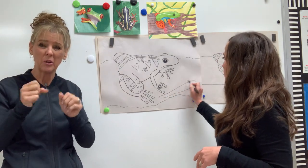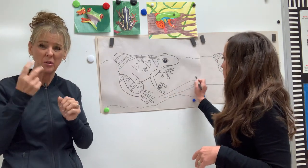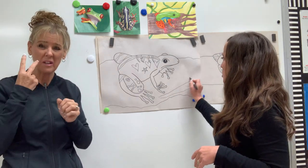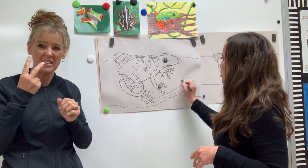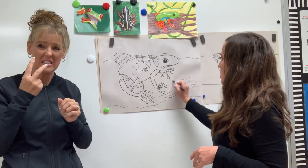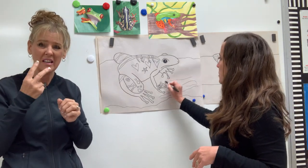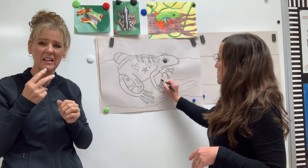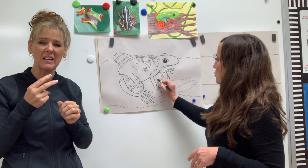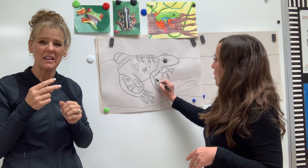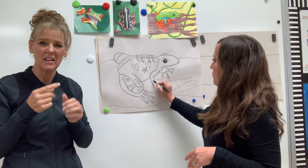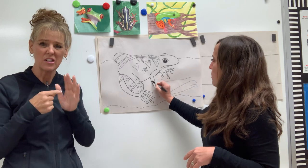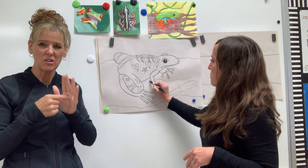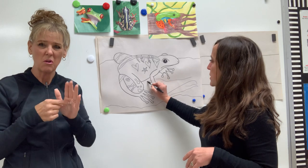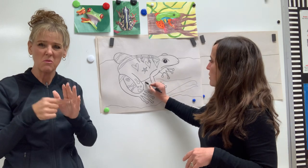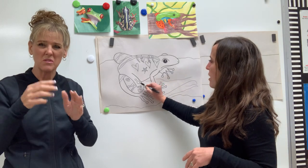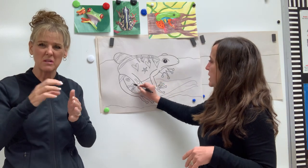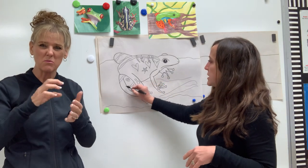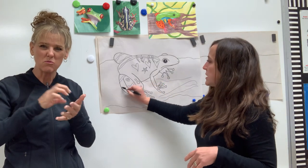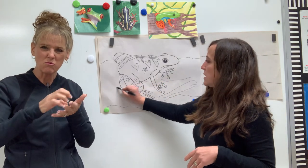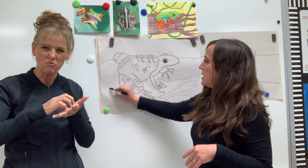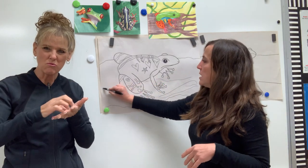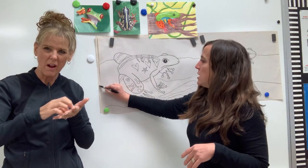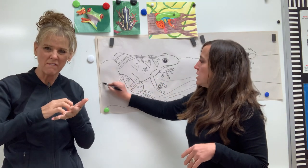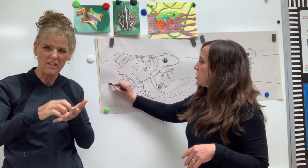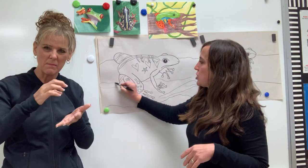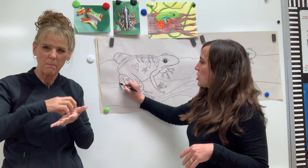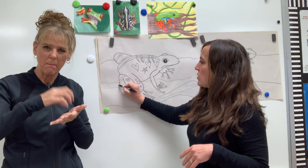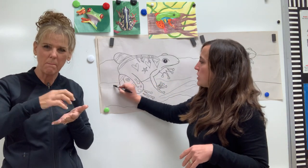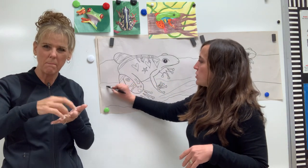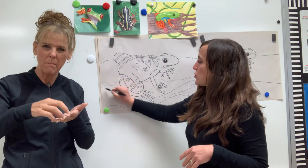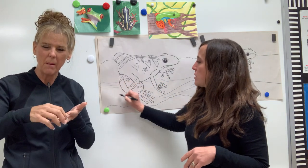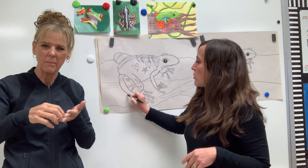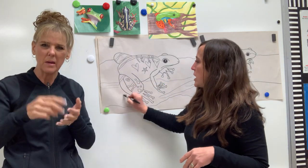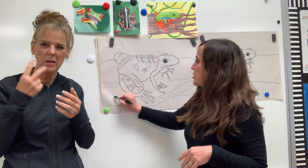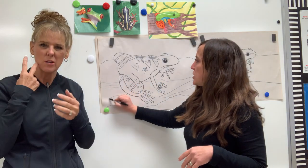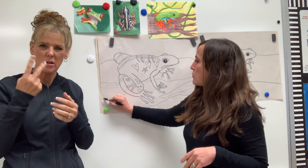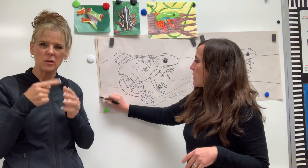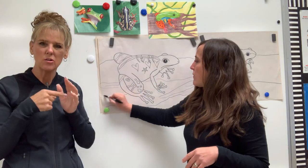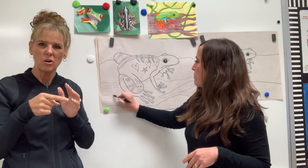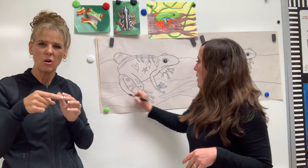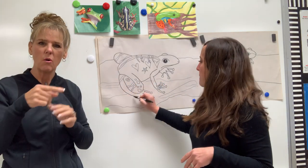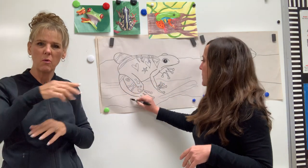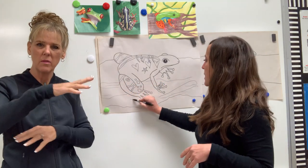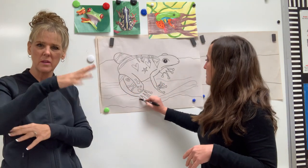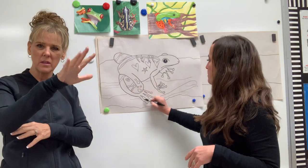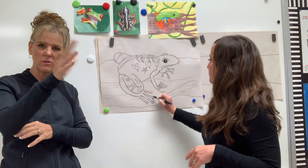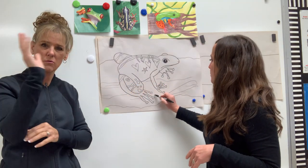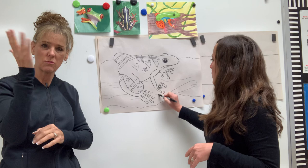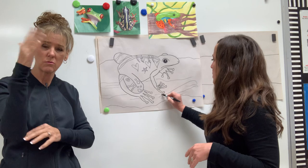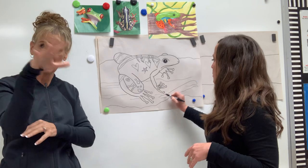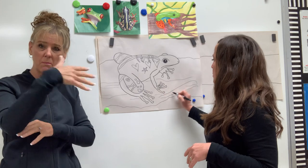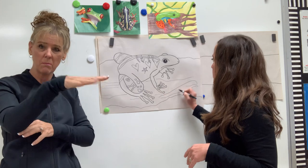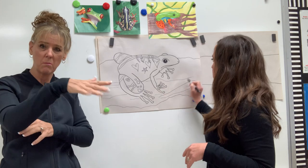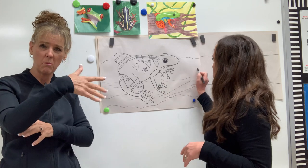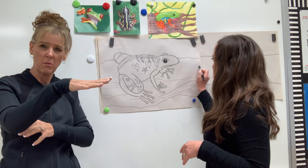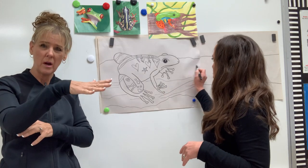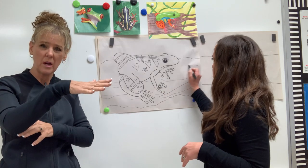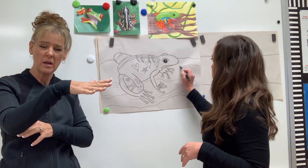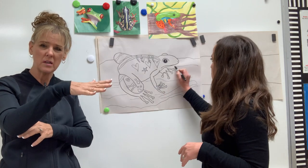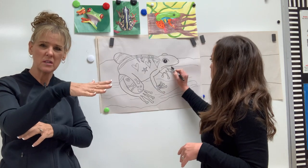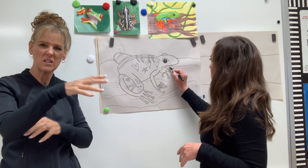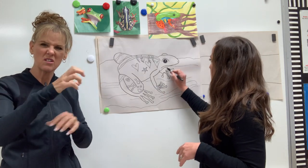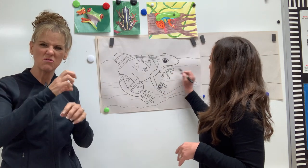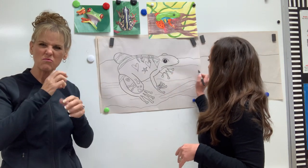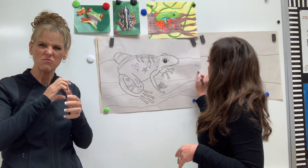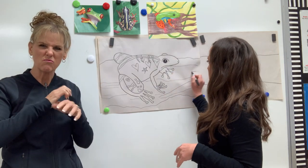lot of times, I could show some rough, bumpy lines to show that the tree branch is rough and bumpy, so it doesn't